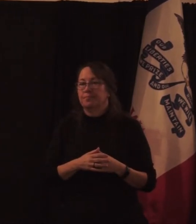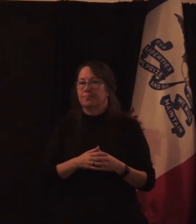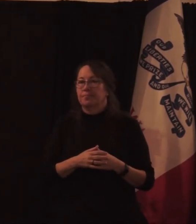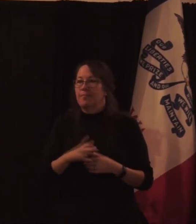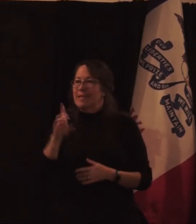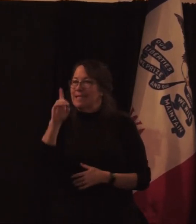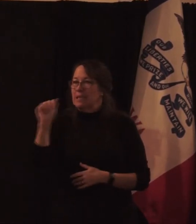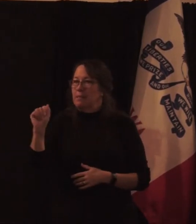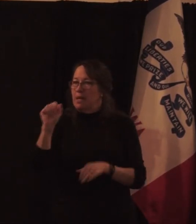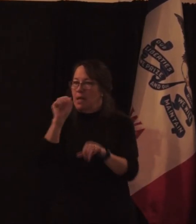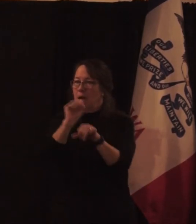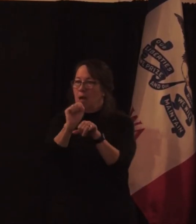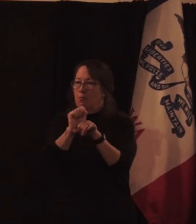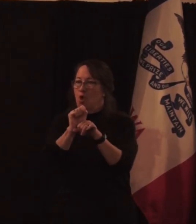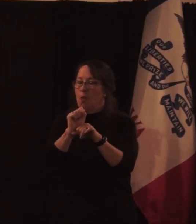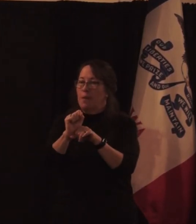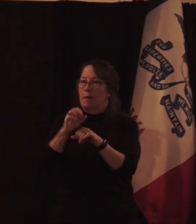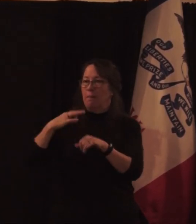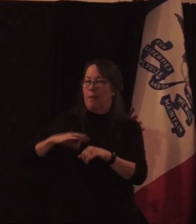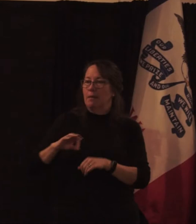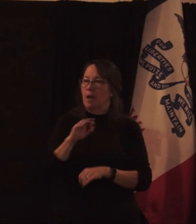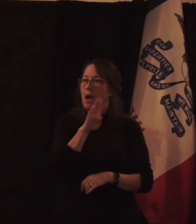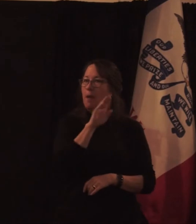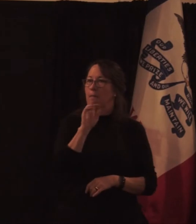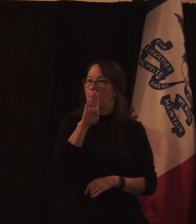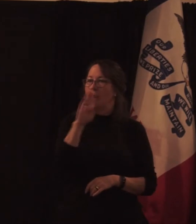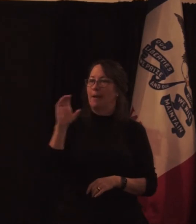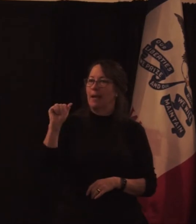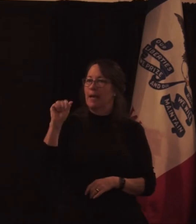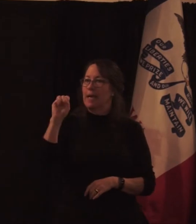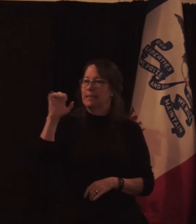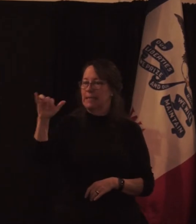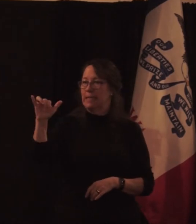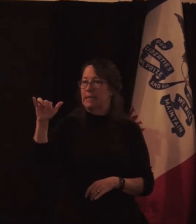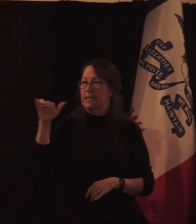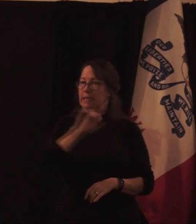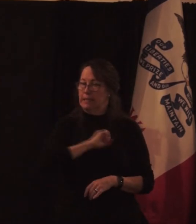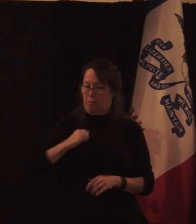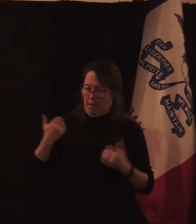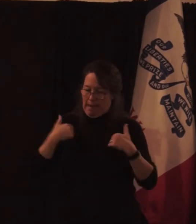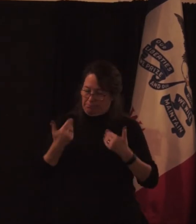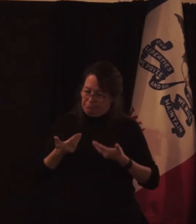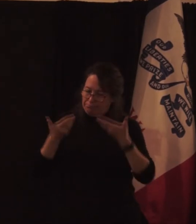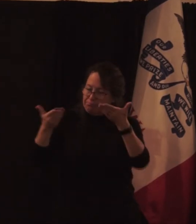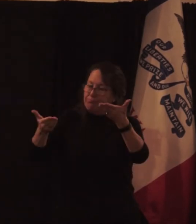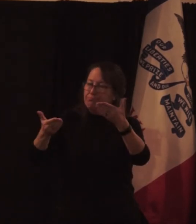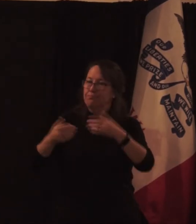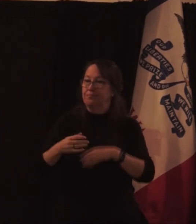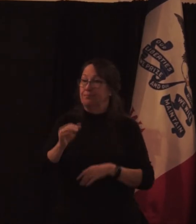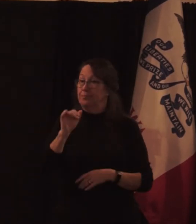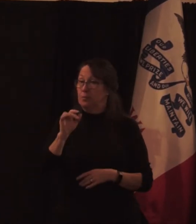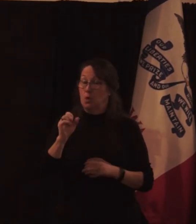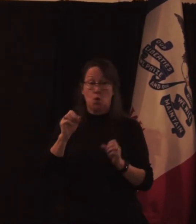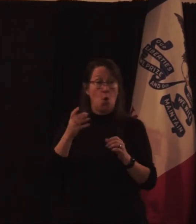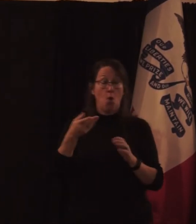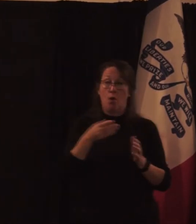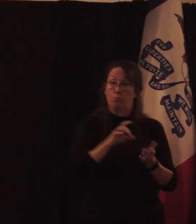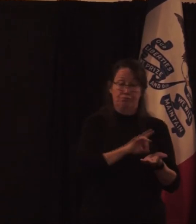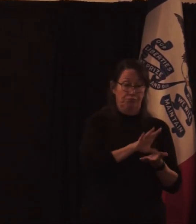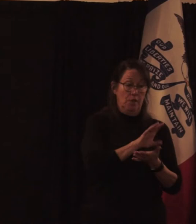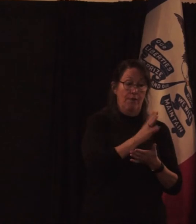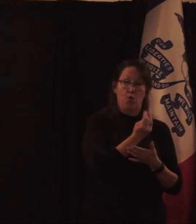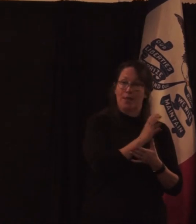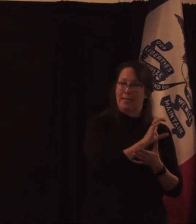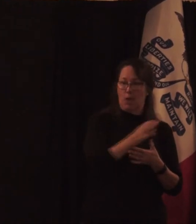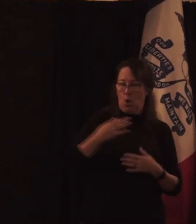There's the Disability Employment Incentive Act. Senator Bob Casey in the Senate has that in. So if we're going to abolish 14C, we